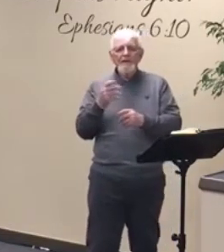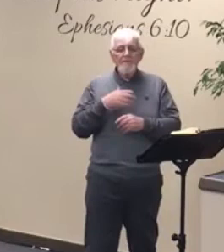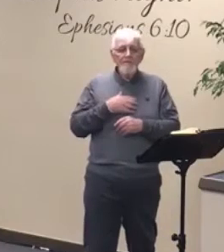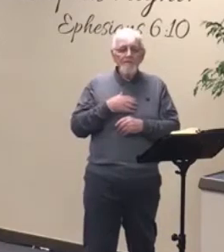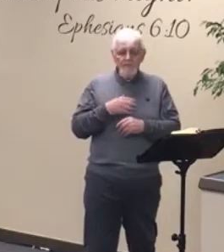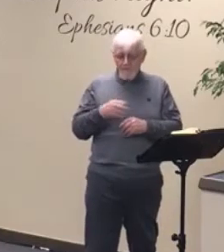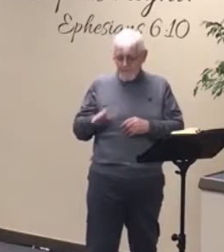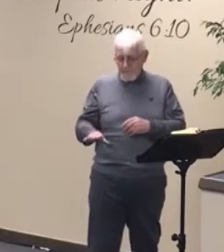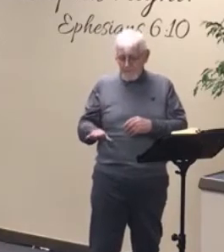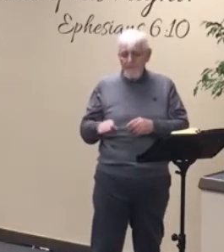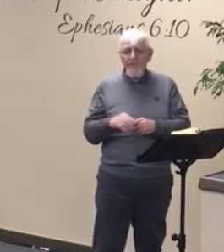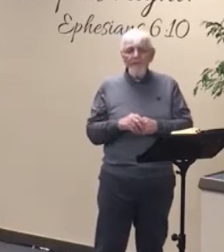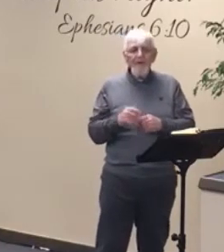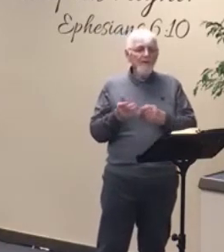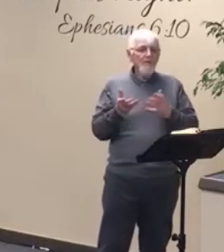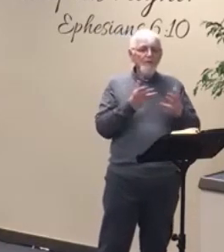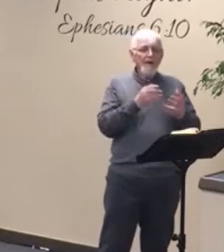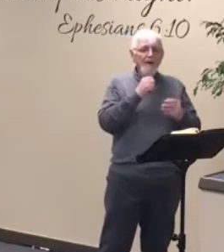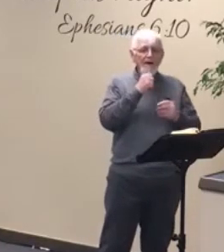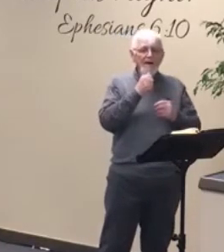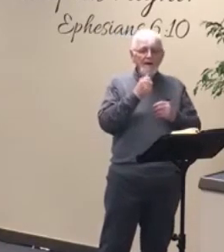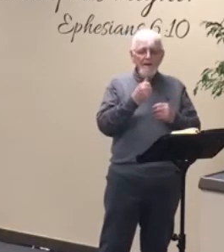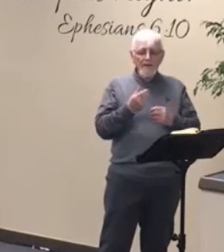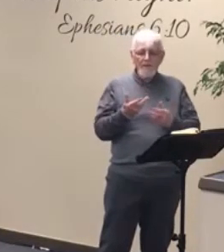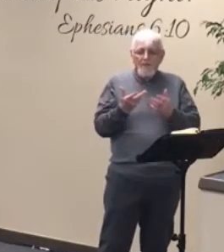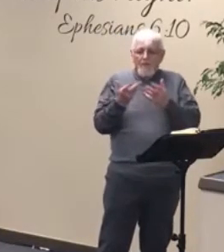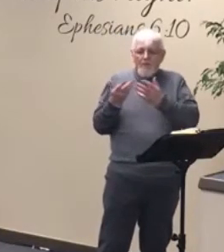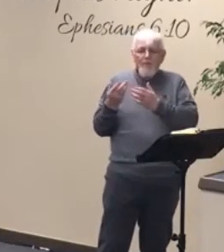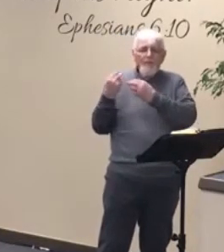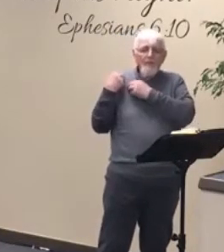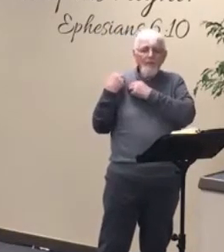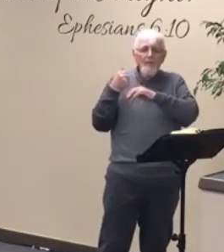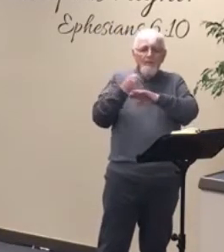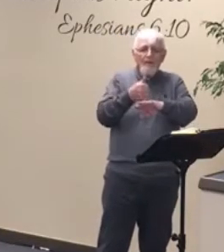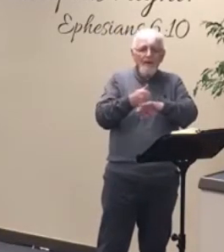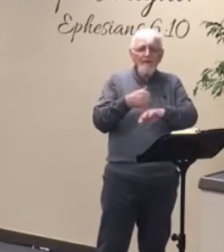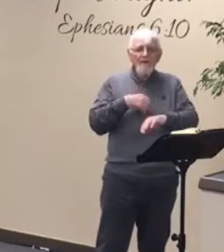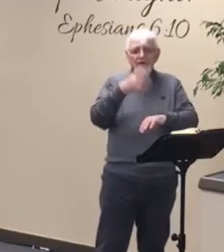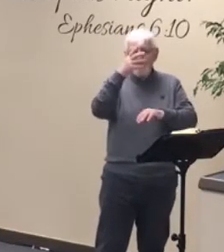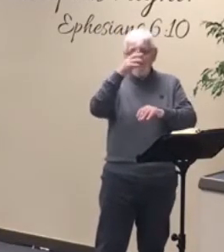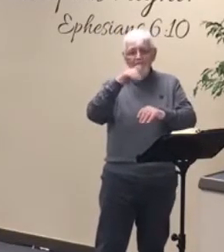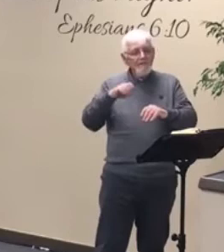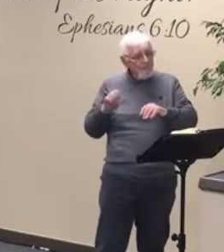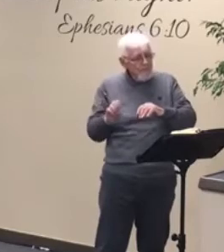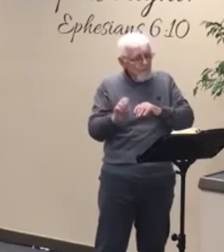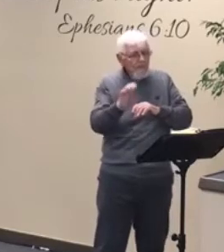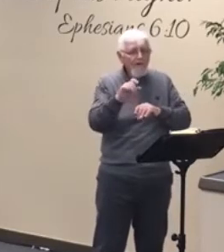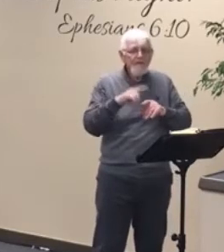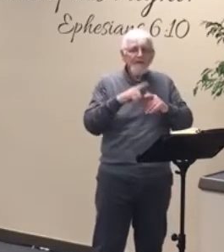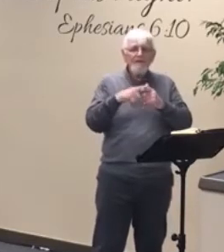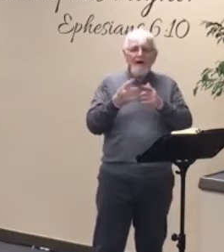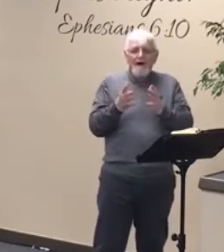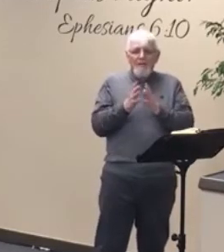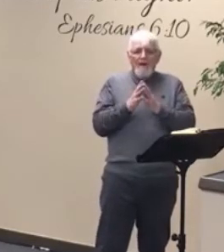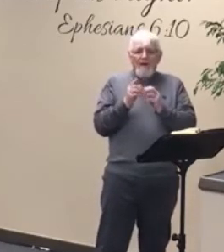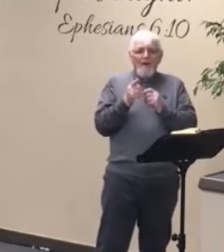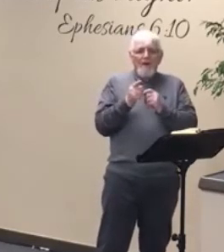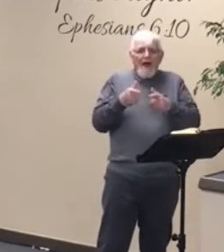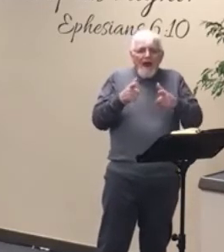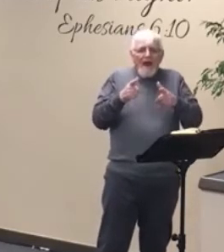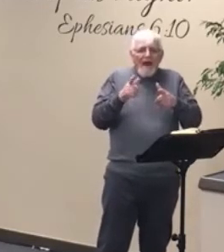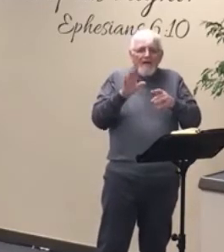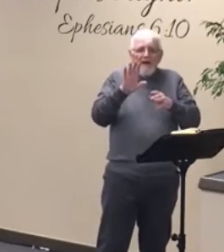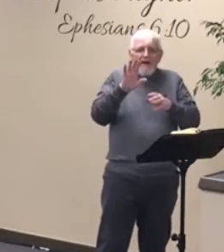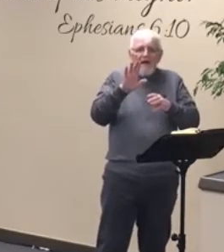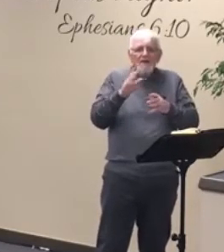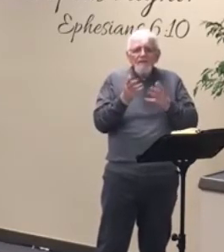unto thee, then I shall bear the blame to my father forever. Now therefore, I pray thee, let thy